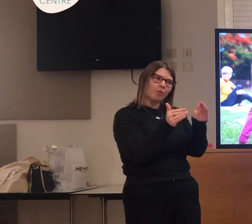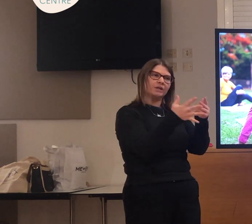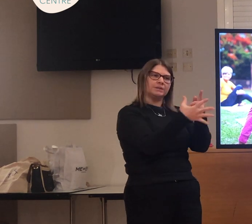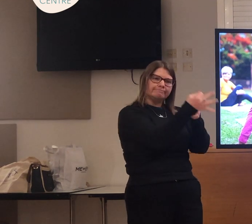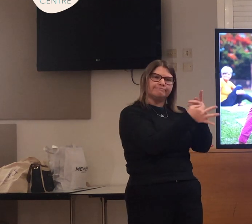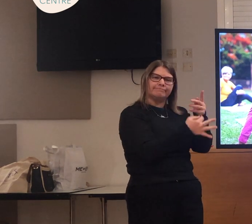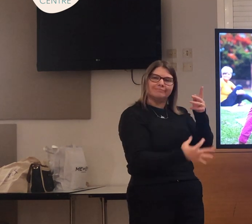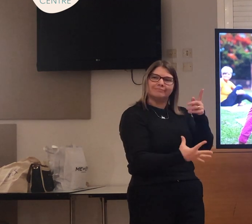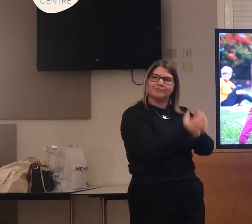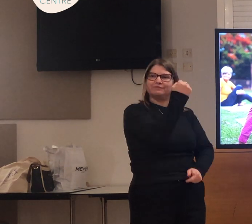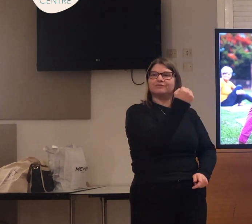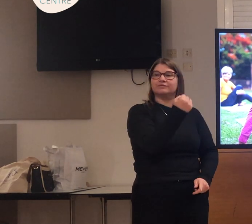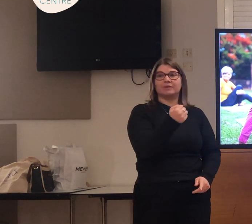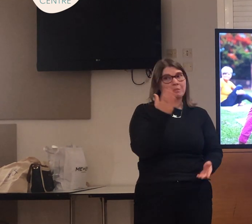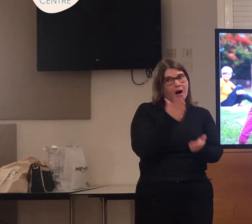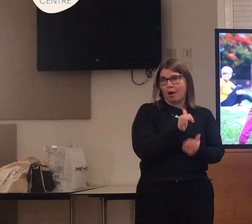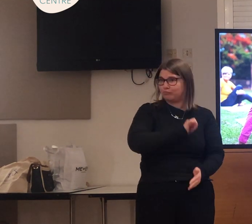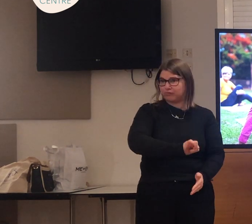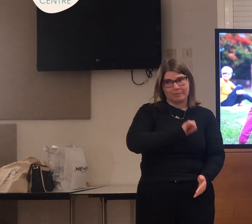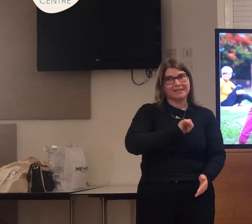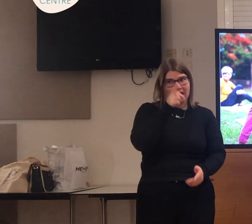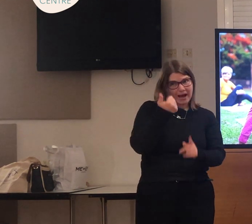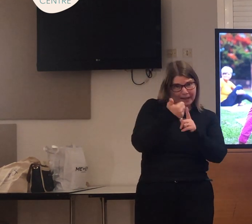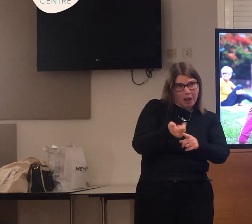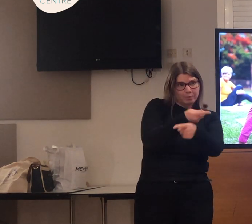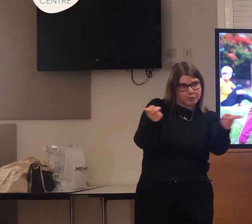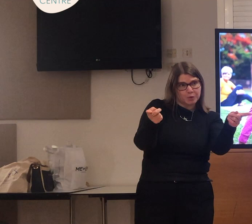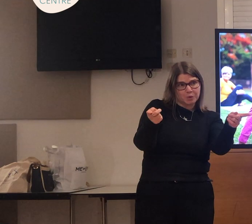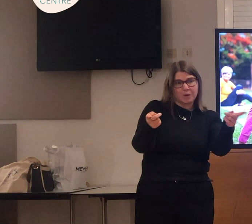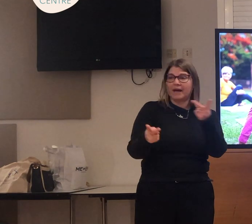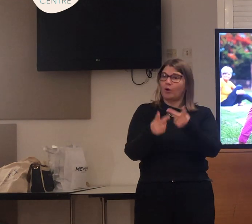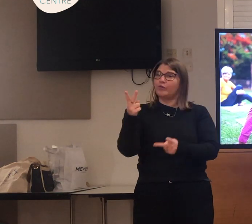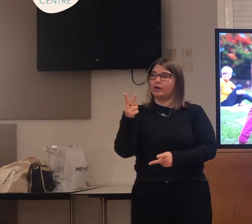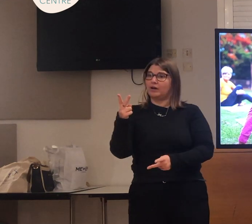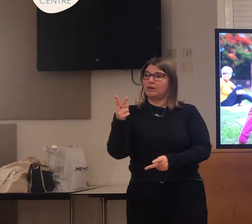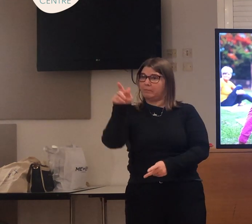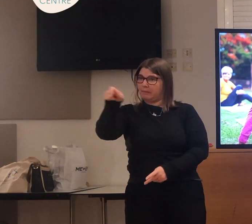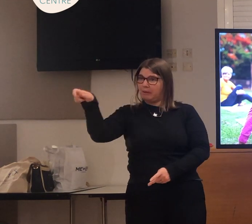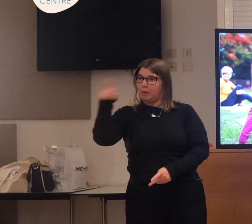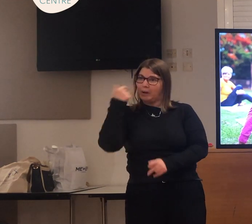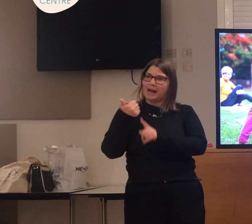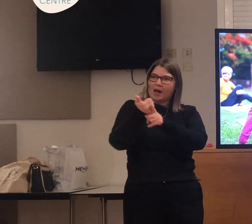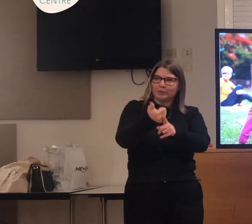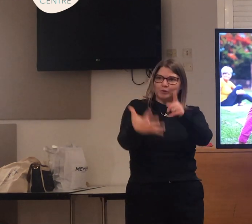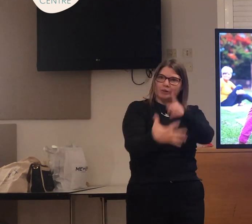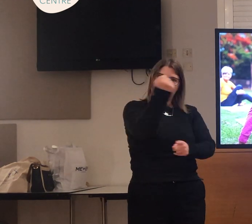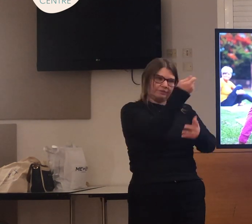I can help you, other people can help you do this if you're on your A game.